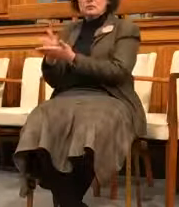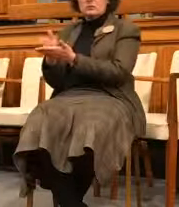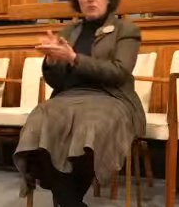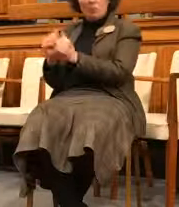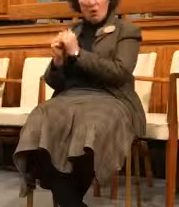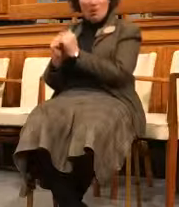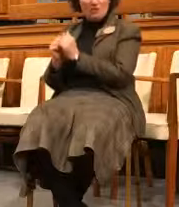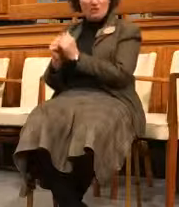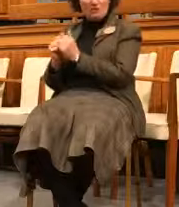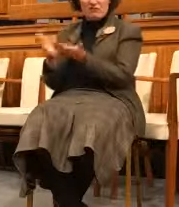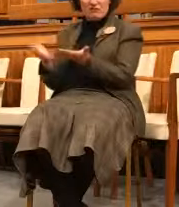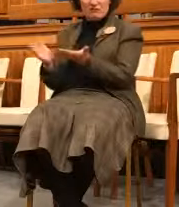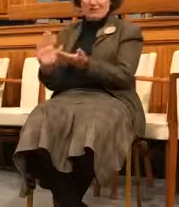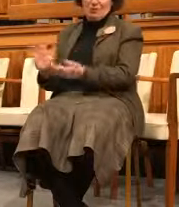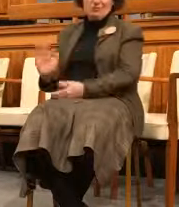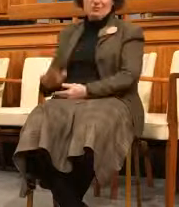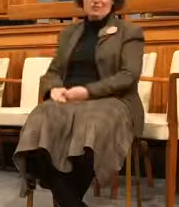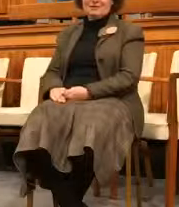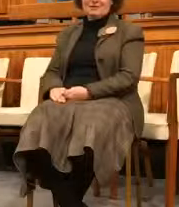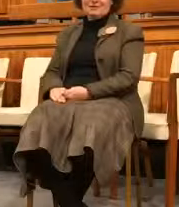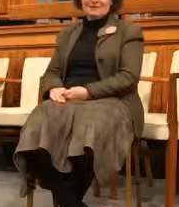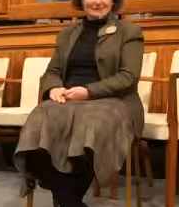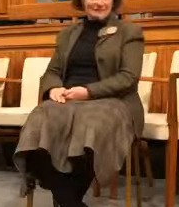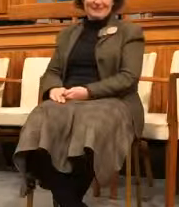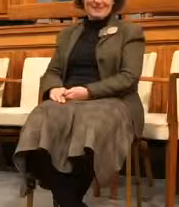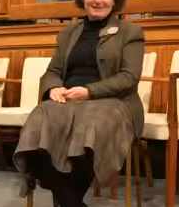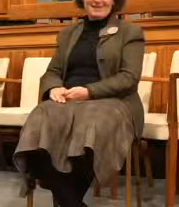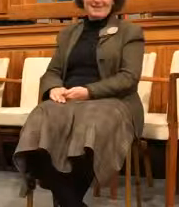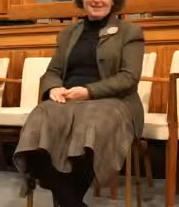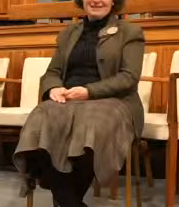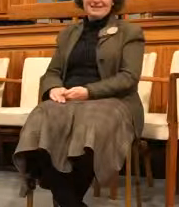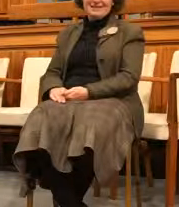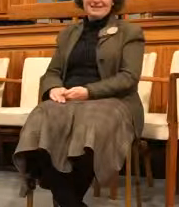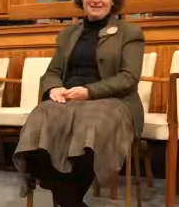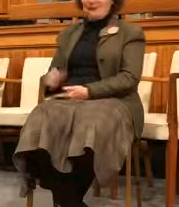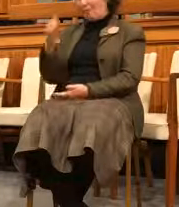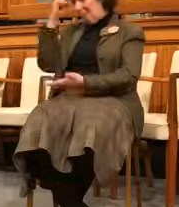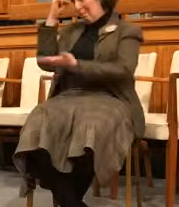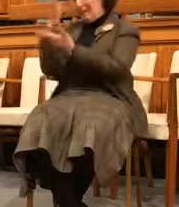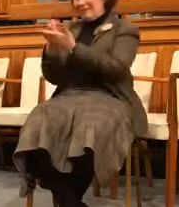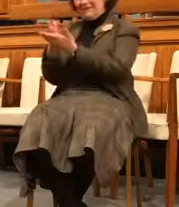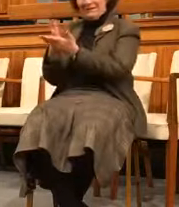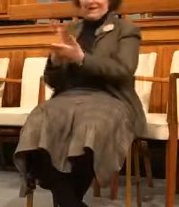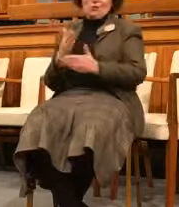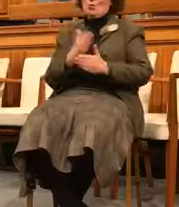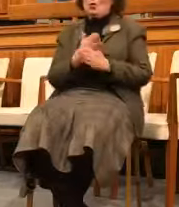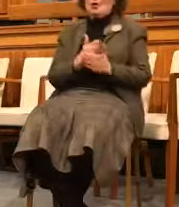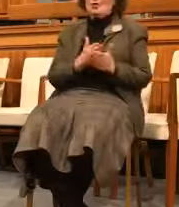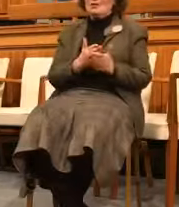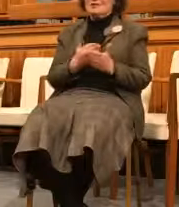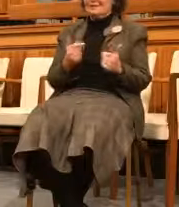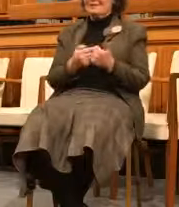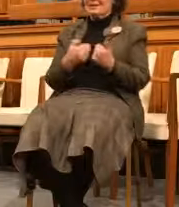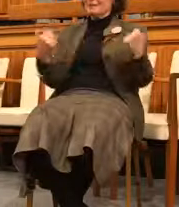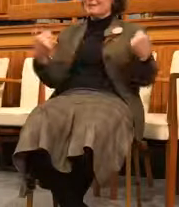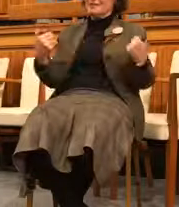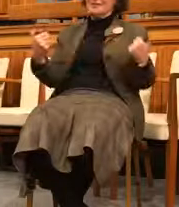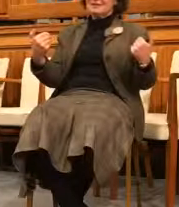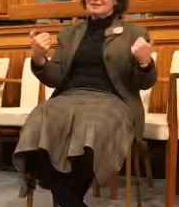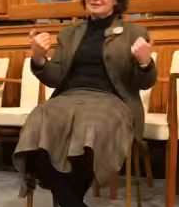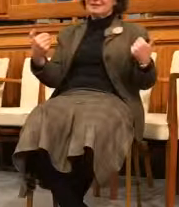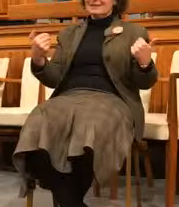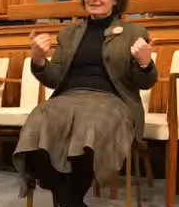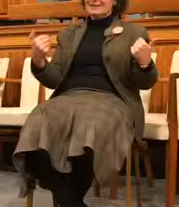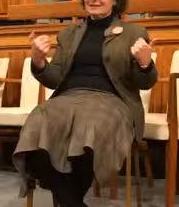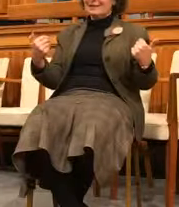It's not works. It doesn't deserve anything. It's not complex.